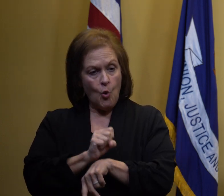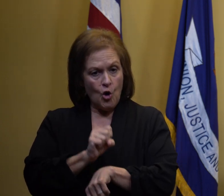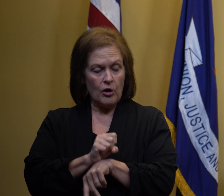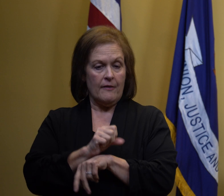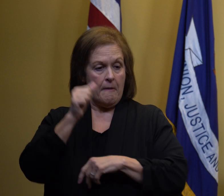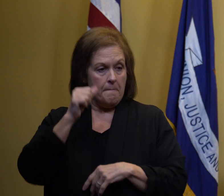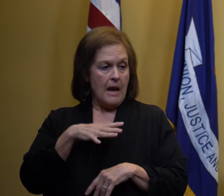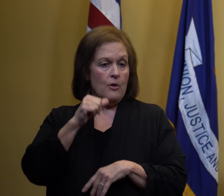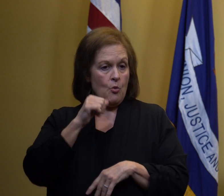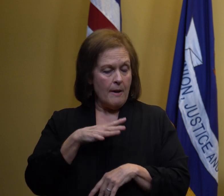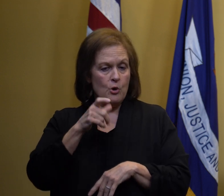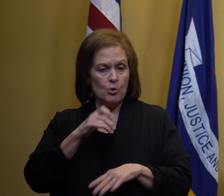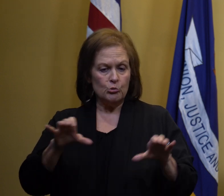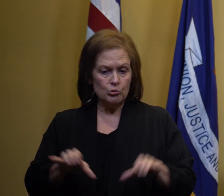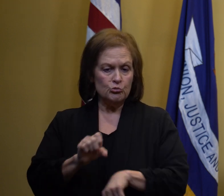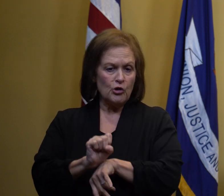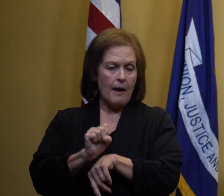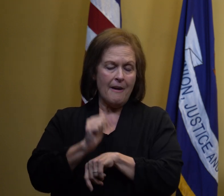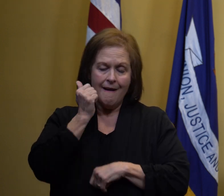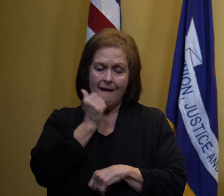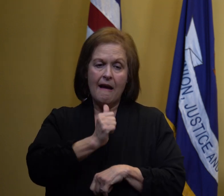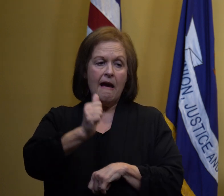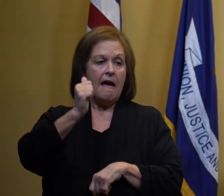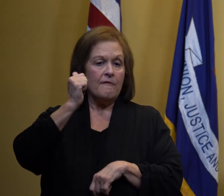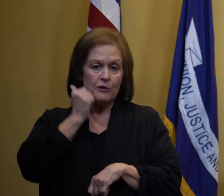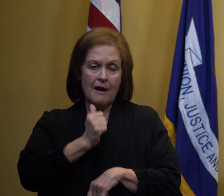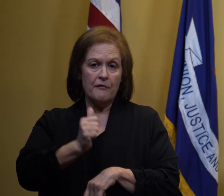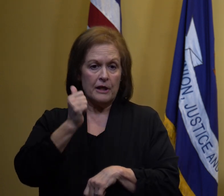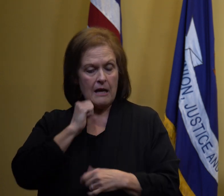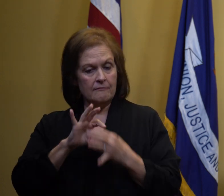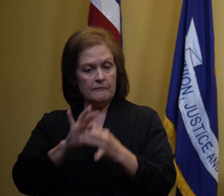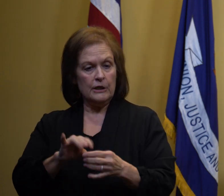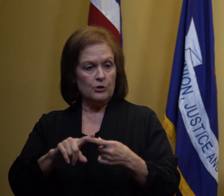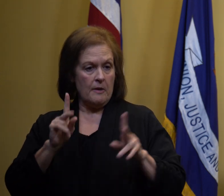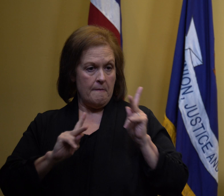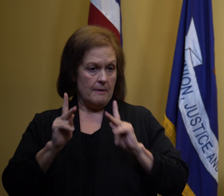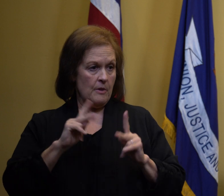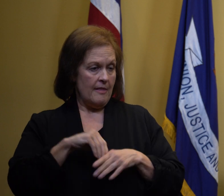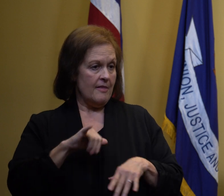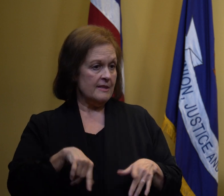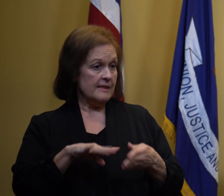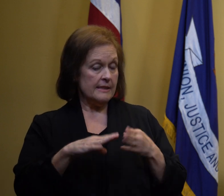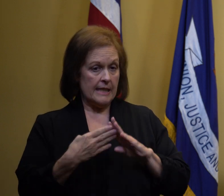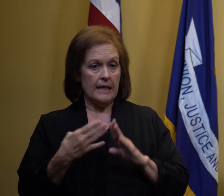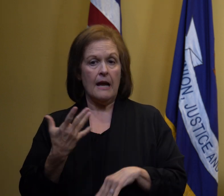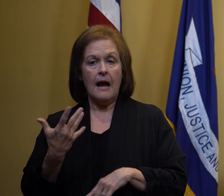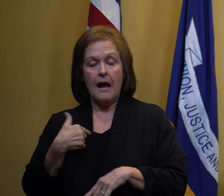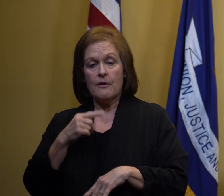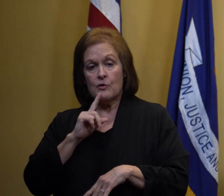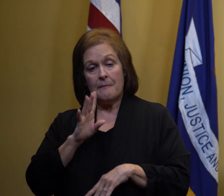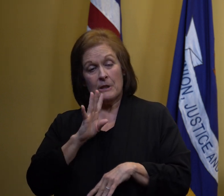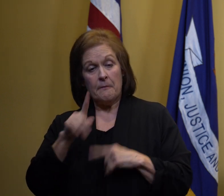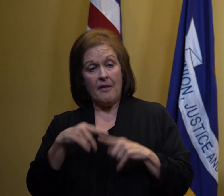and women that do this job every single day to deliver on behalf of the residents of this city. And so I